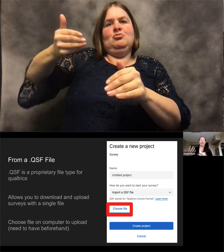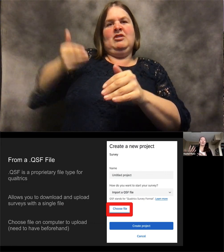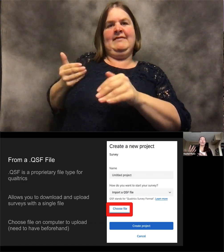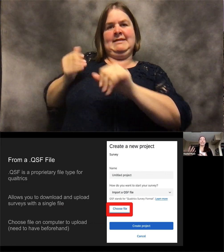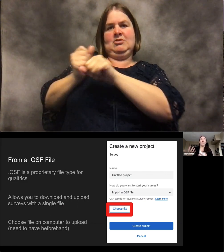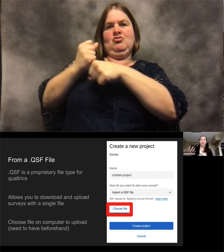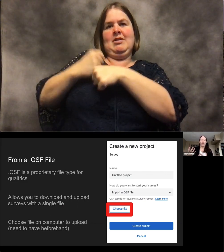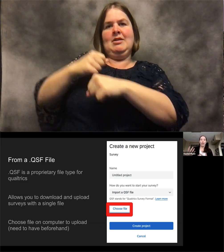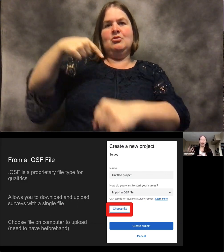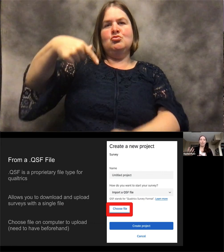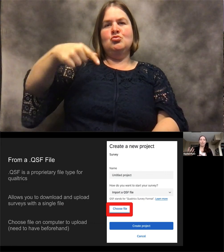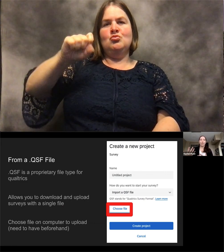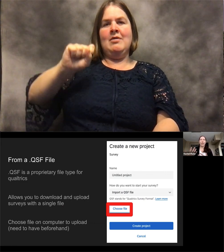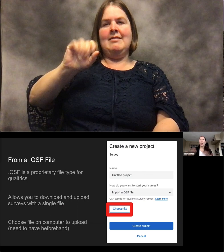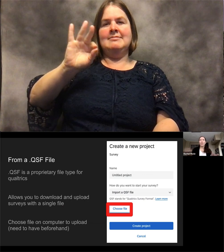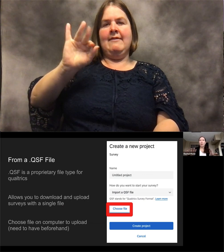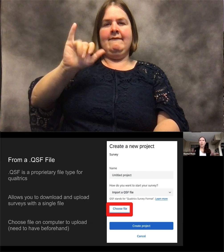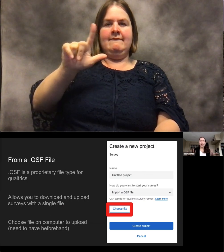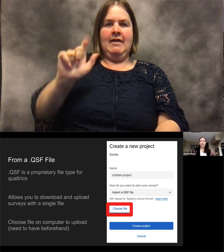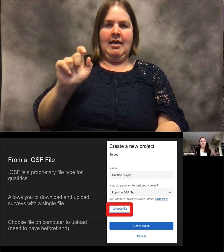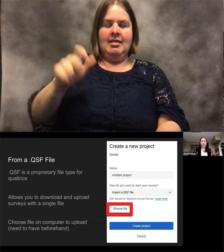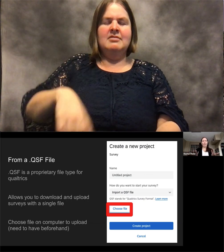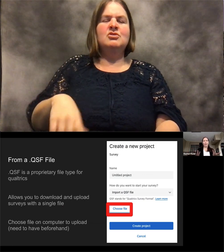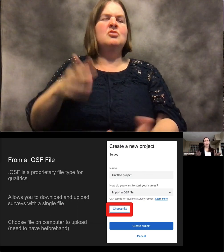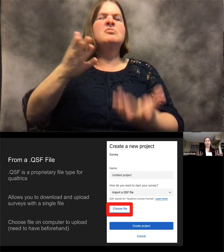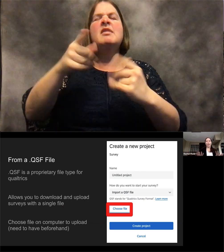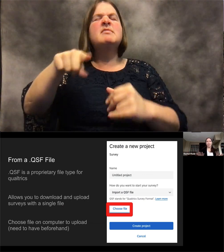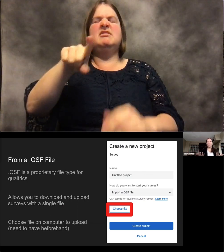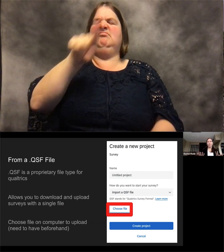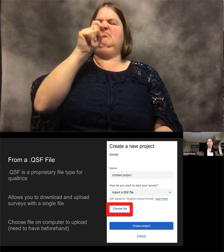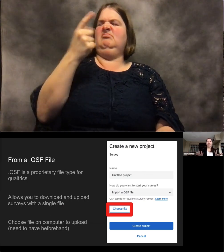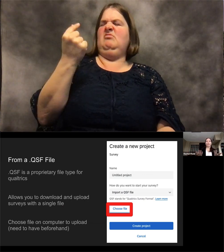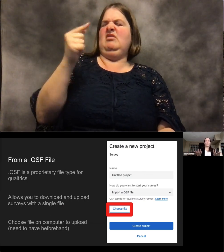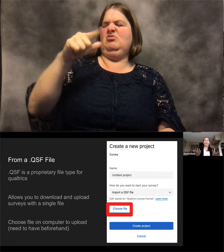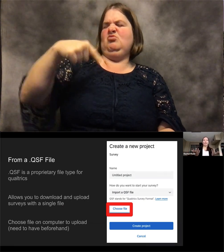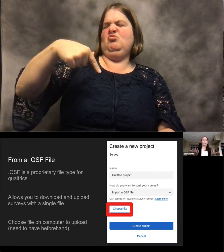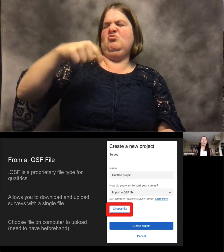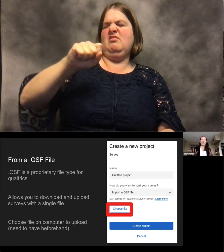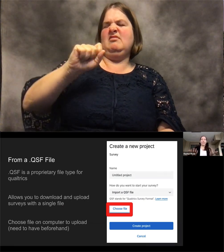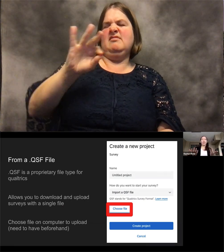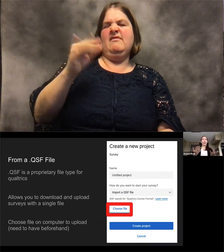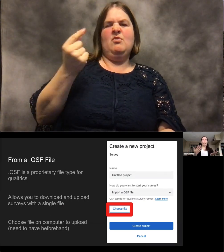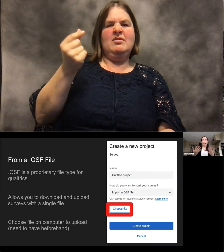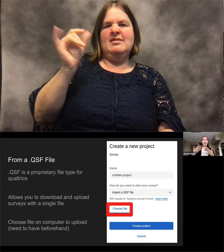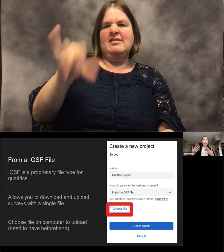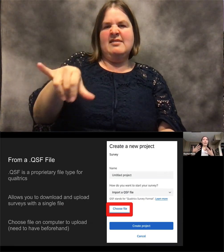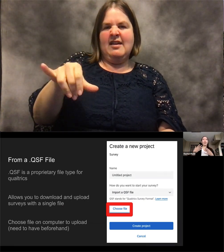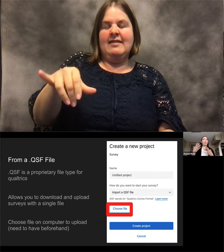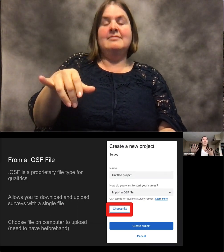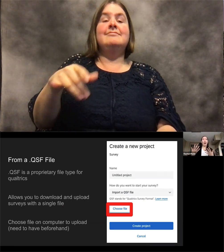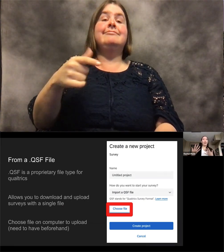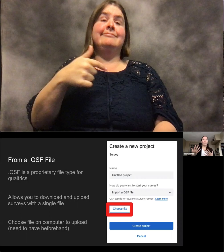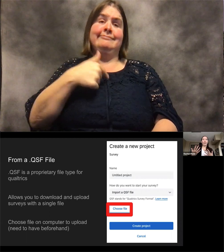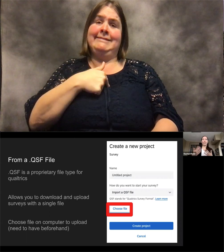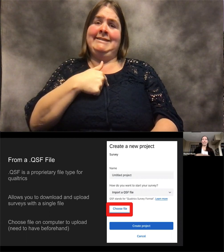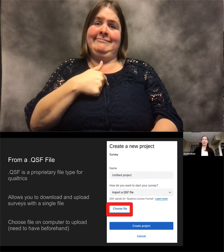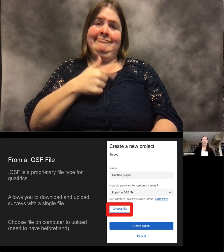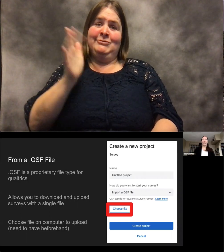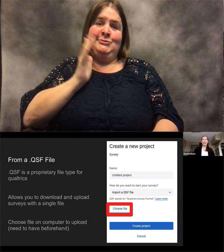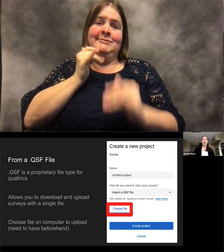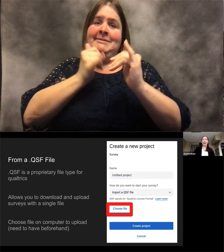created QSF file. So what's a QSF file? If you're anything like me, that was not a